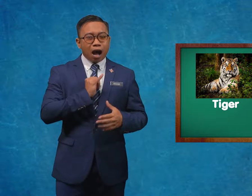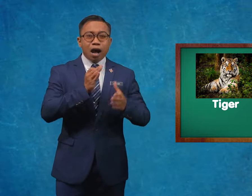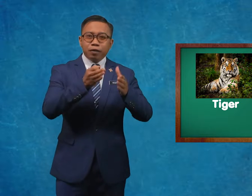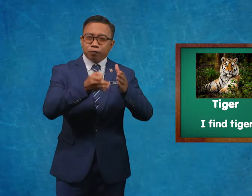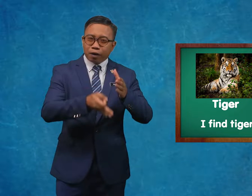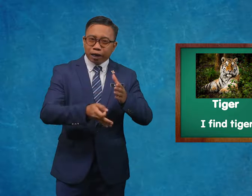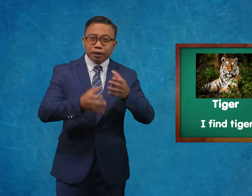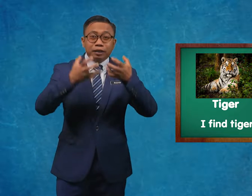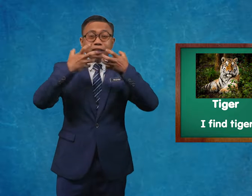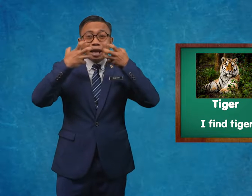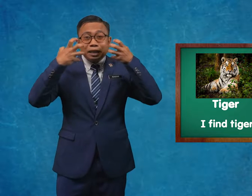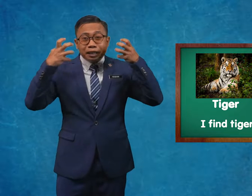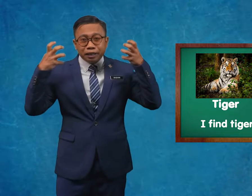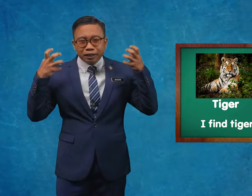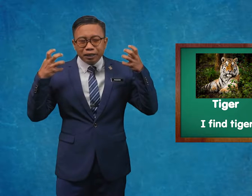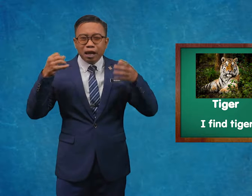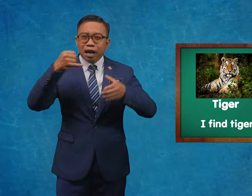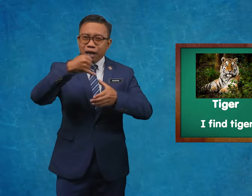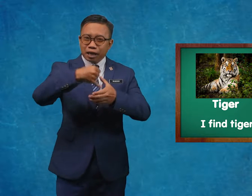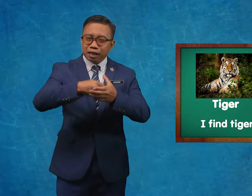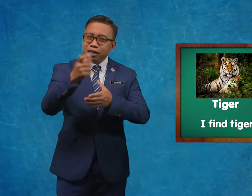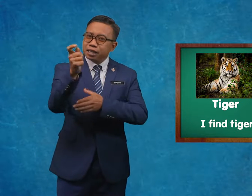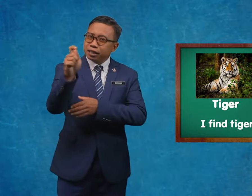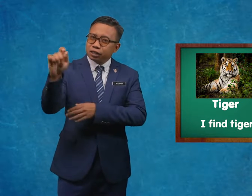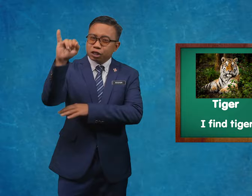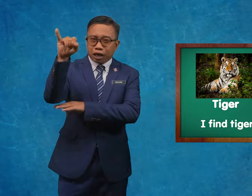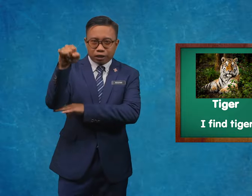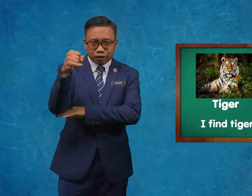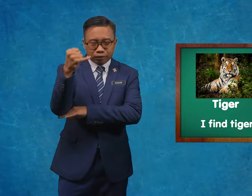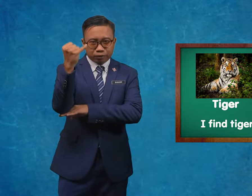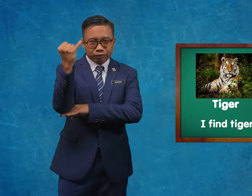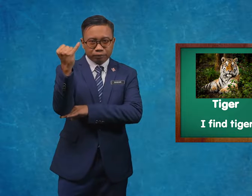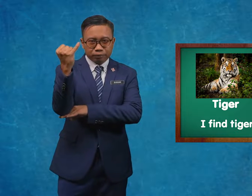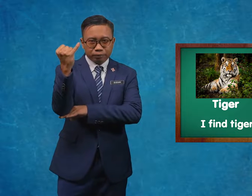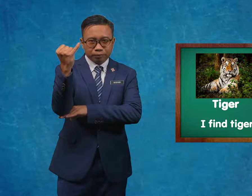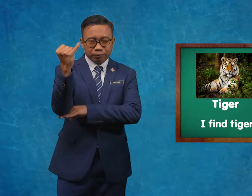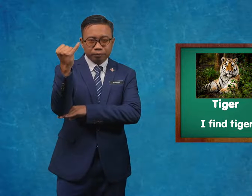I find tiger in the jungle.